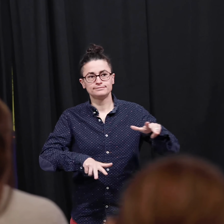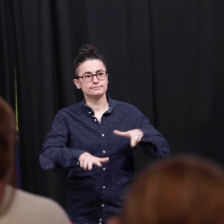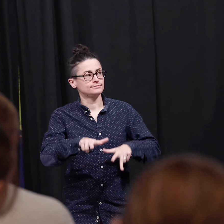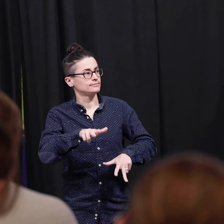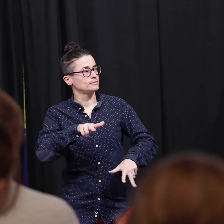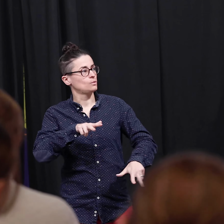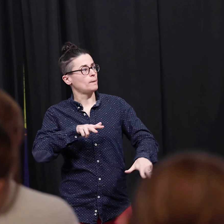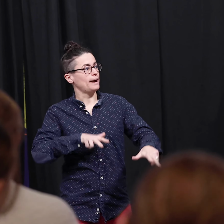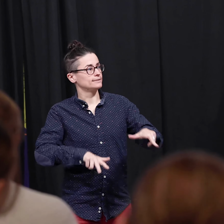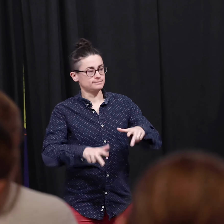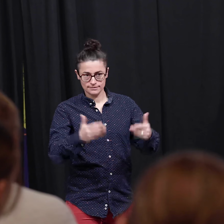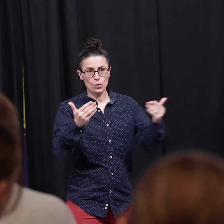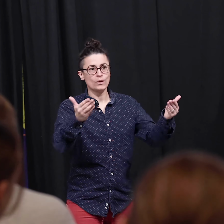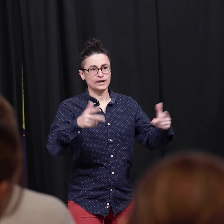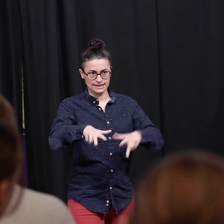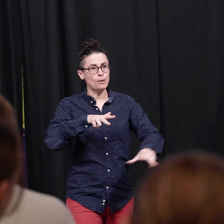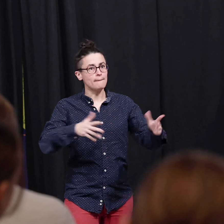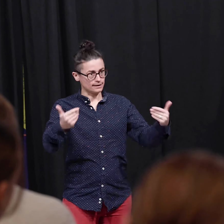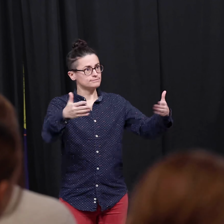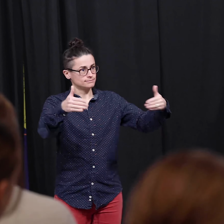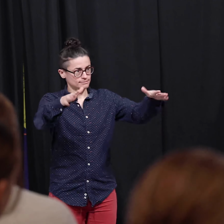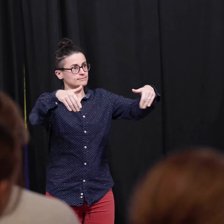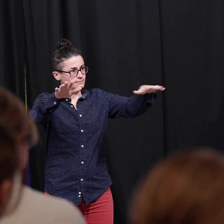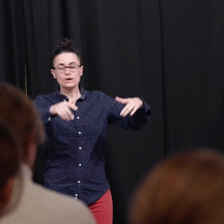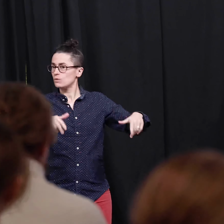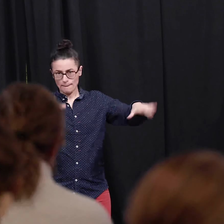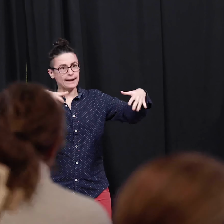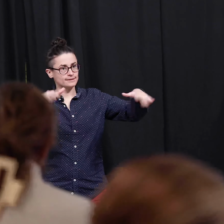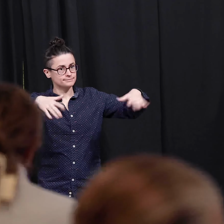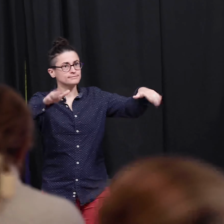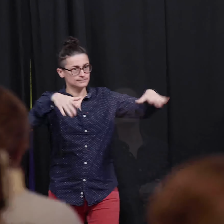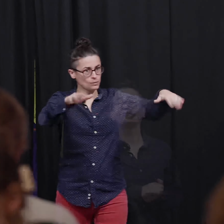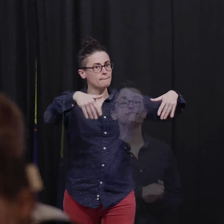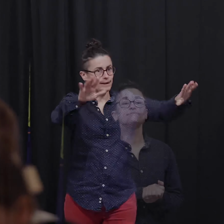you should walk backwards. So go ahead, walk backwards.